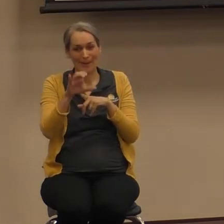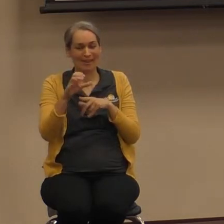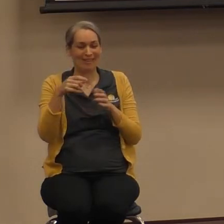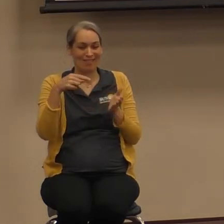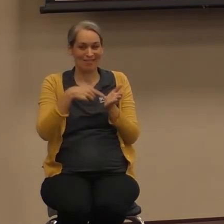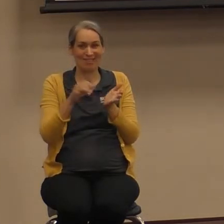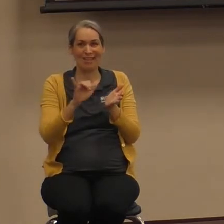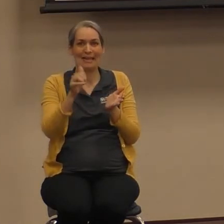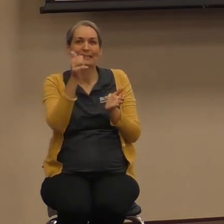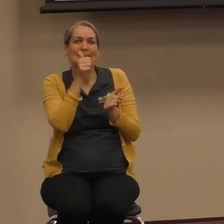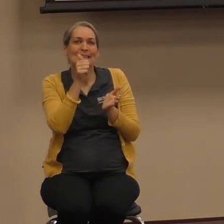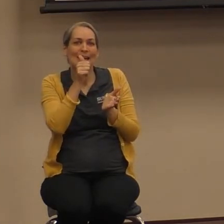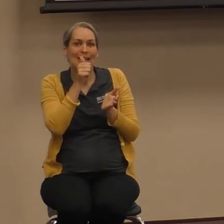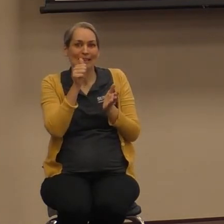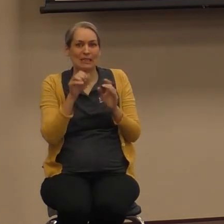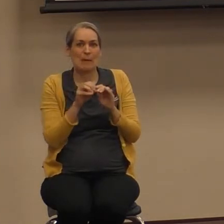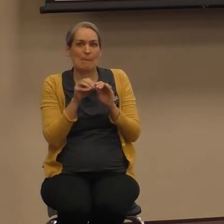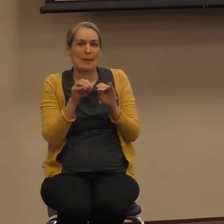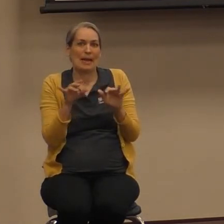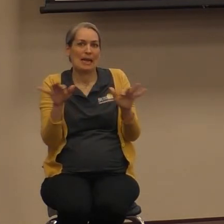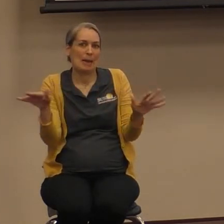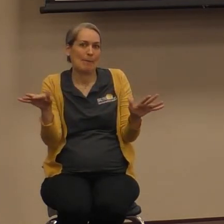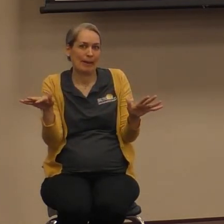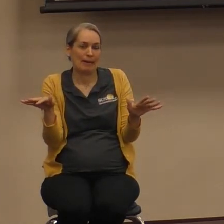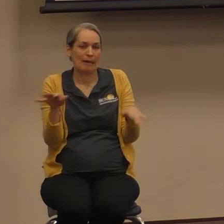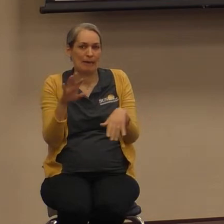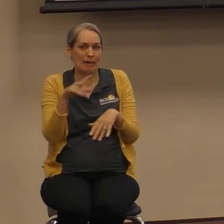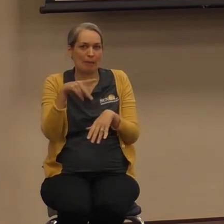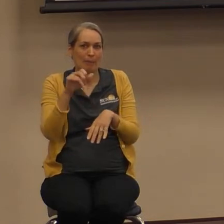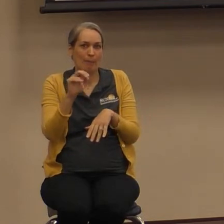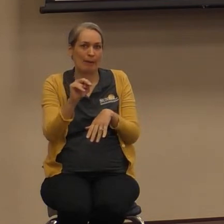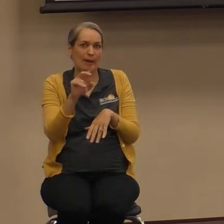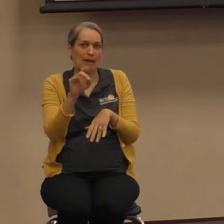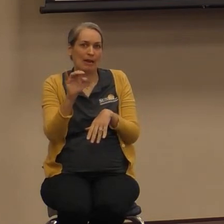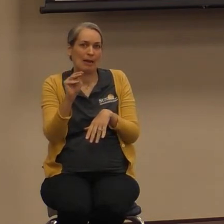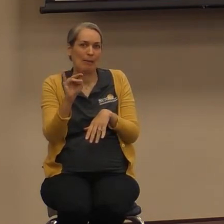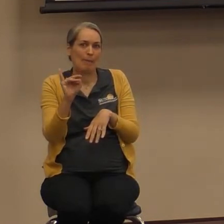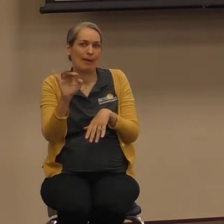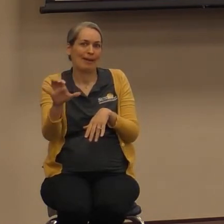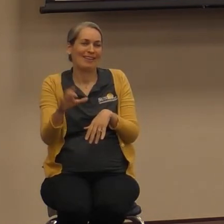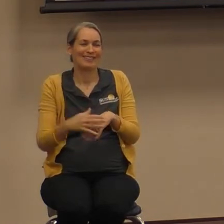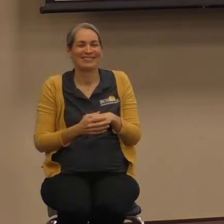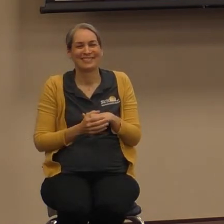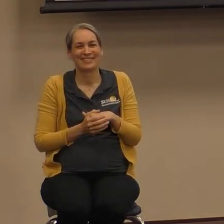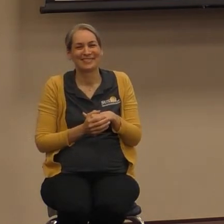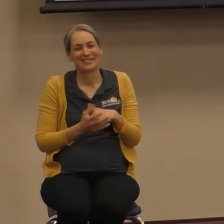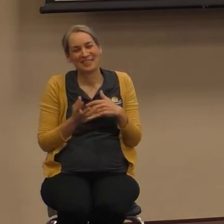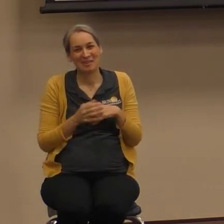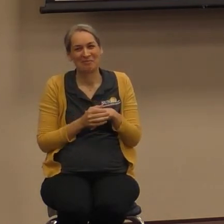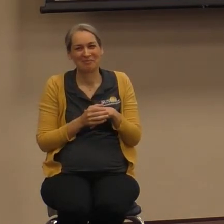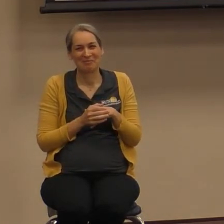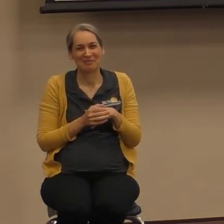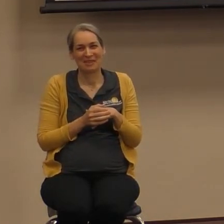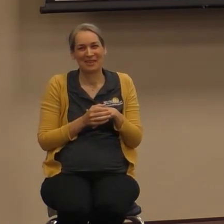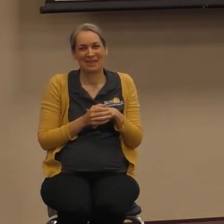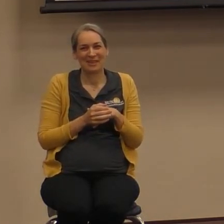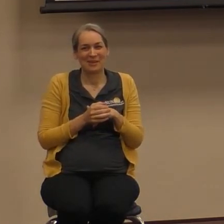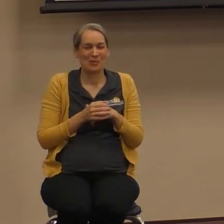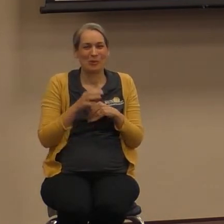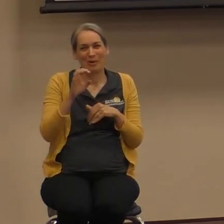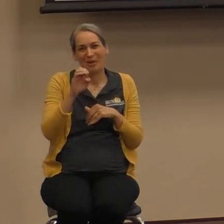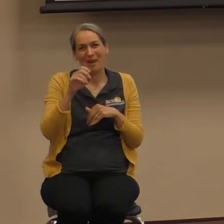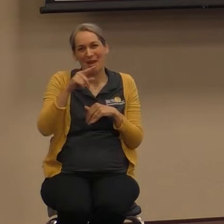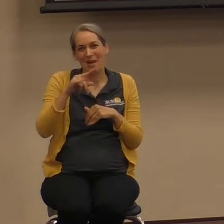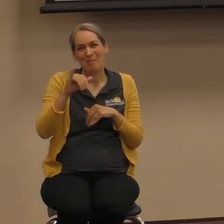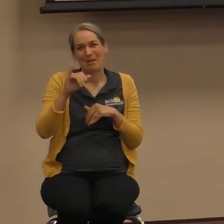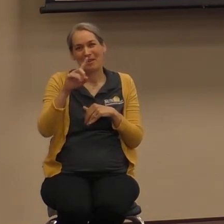is worldwide, and at the time it's like, epidemic sounds good, and now it's like, well, the difference, I suppose, since pandemic has now come into